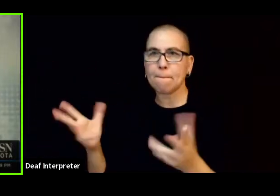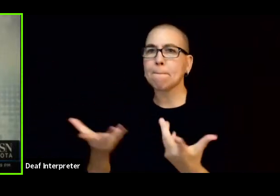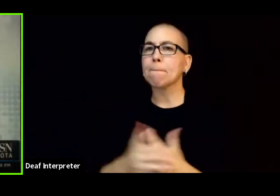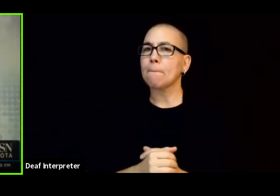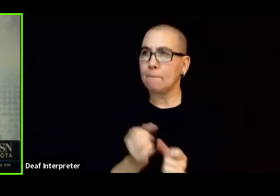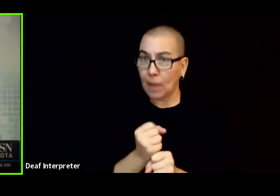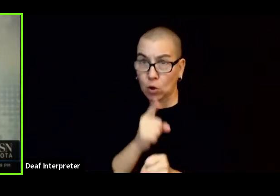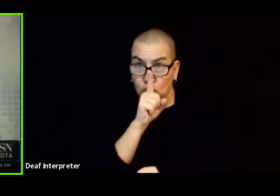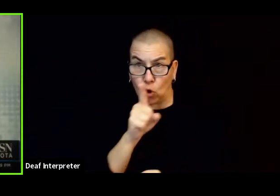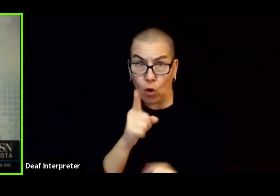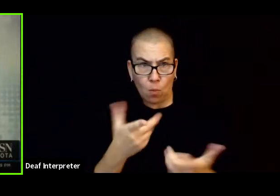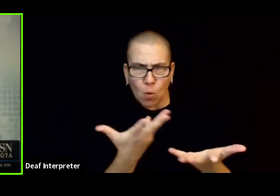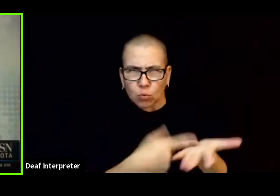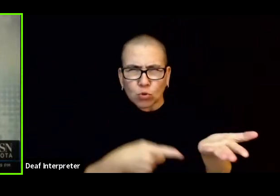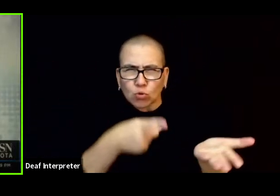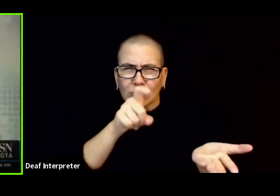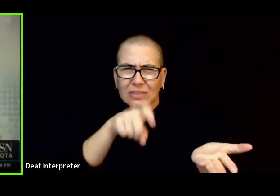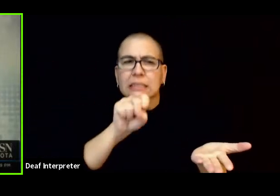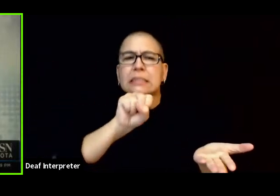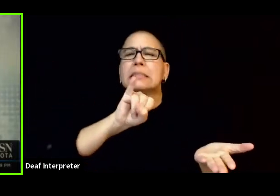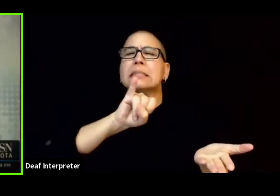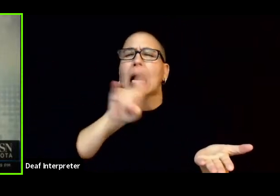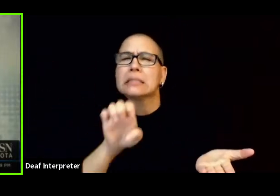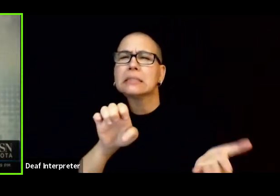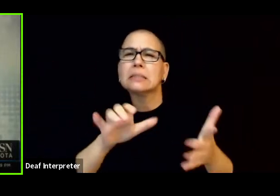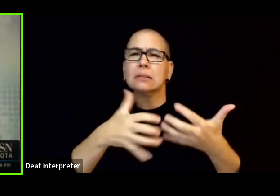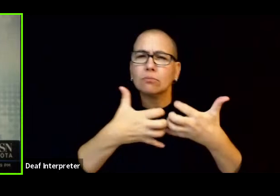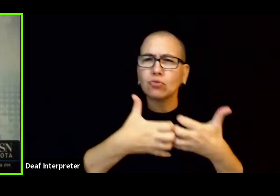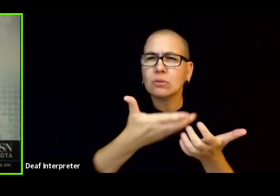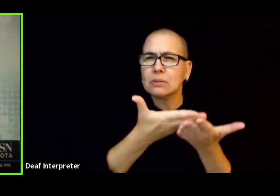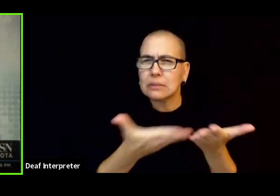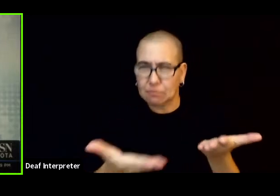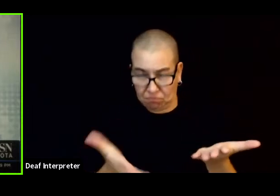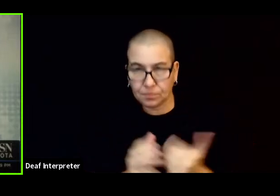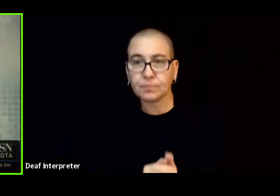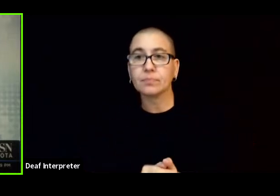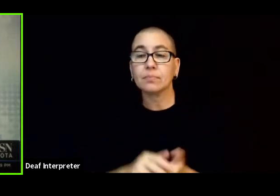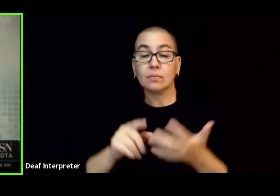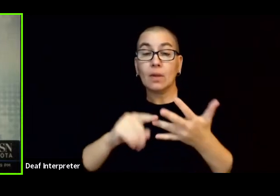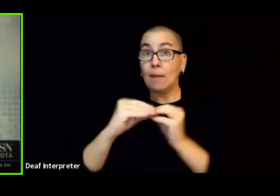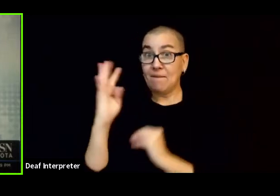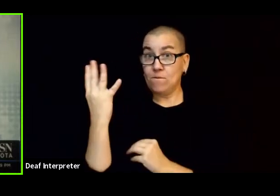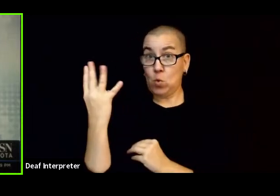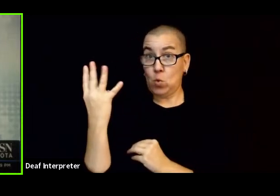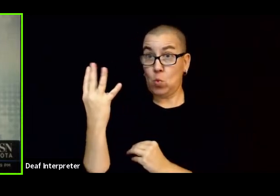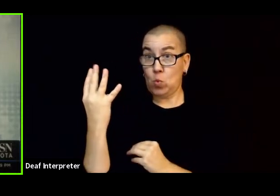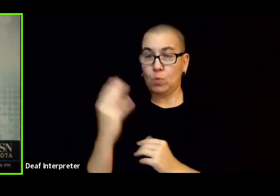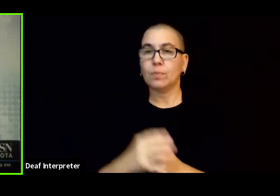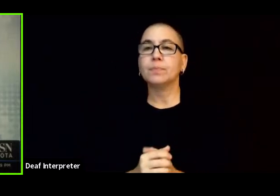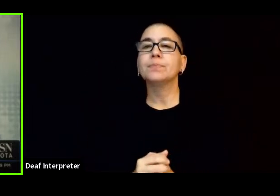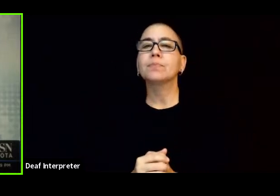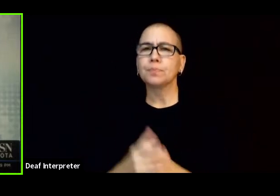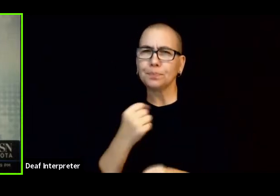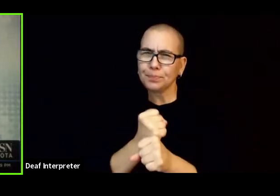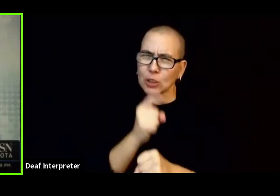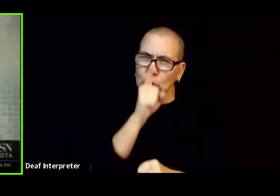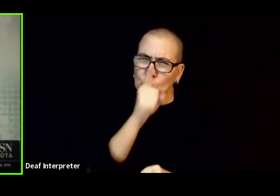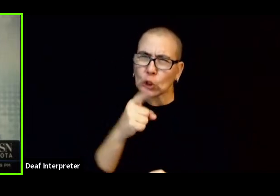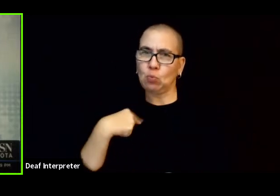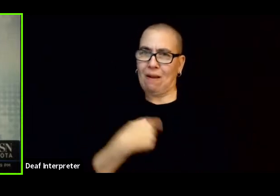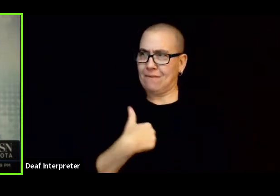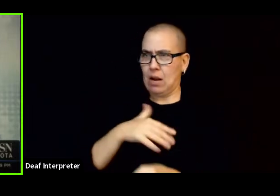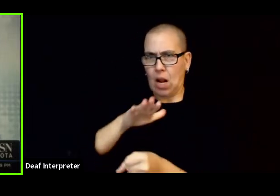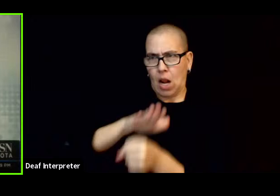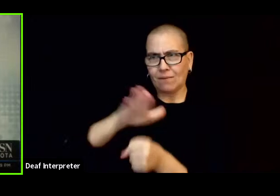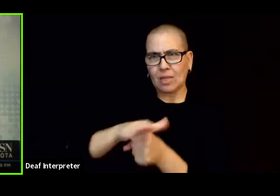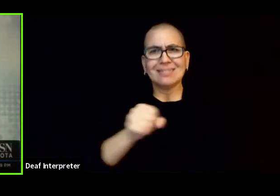The fourth point in the battle plan, ensure adequate staffing levels for even the hardest hit facilities. We've created a crisis staff